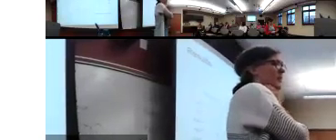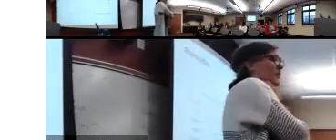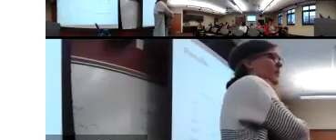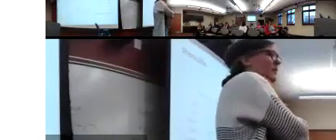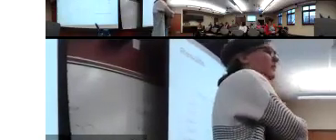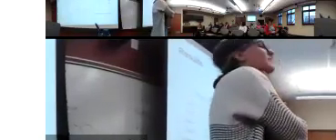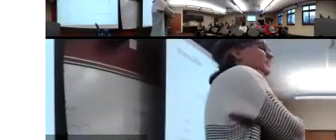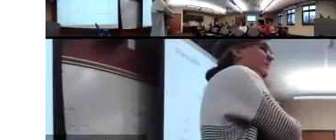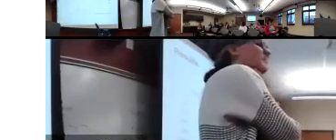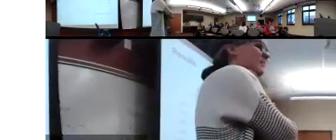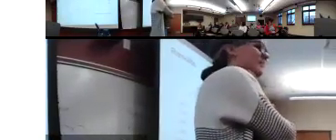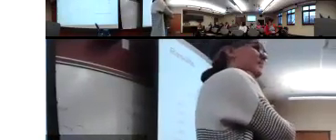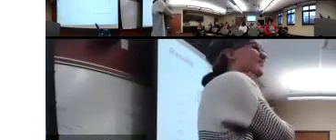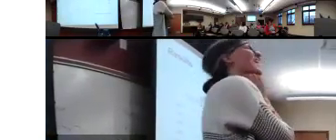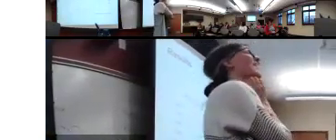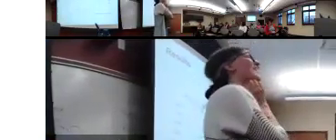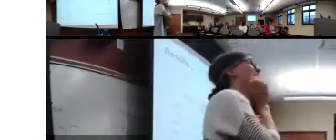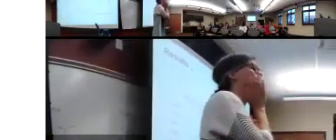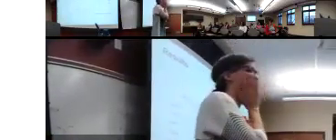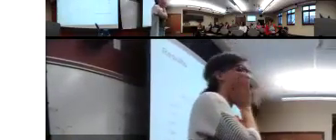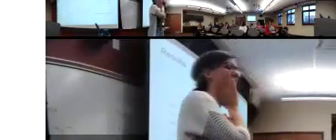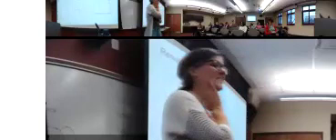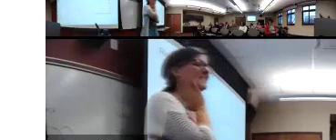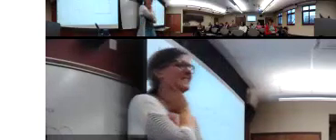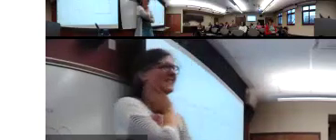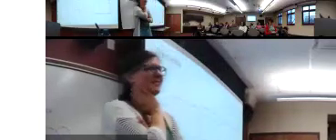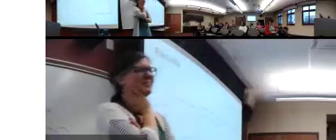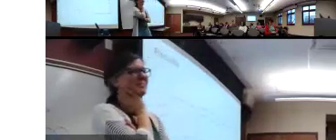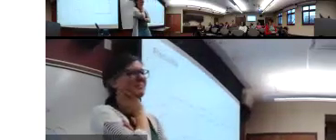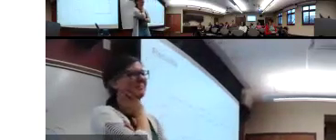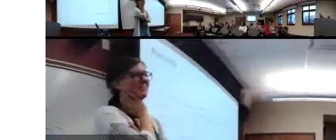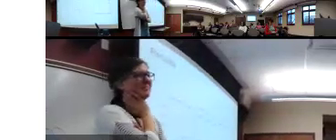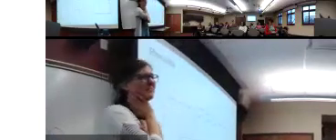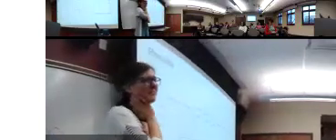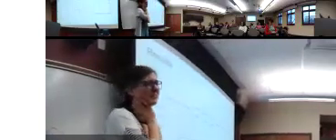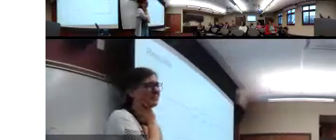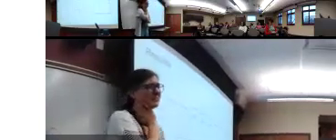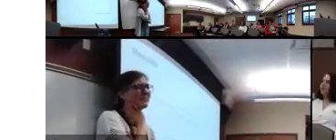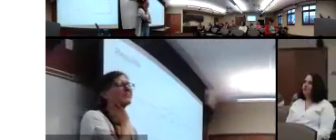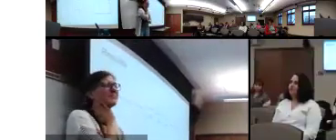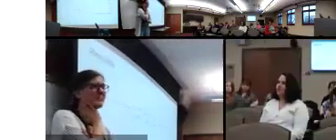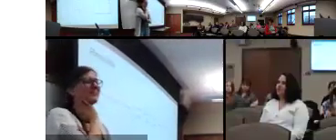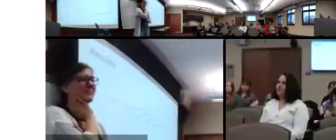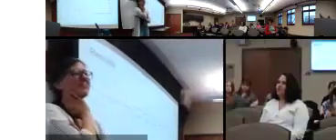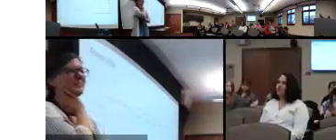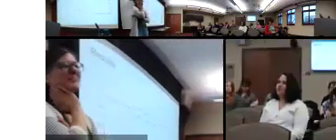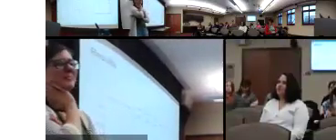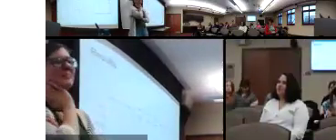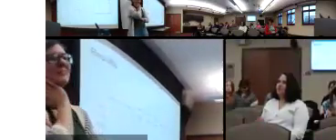How to Pass the False Belief Test Before Your Third Birthday. So they had a simplified